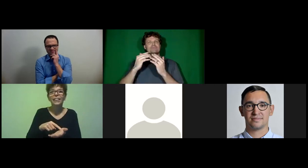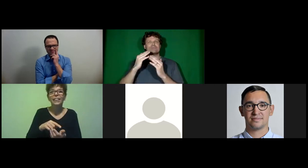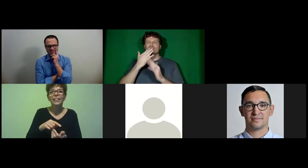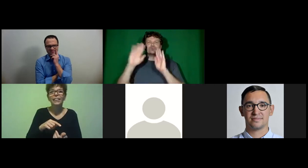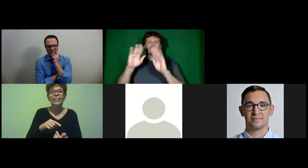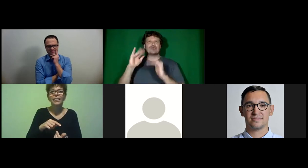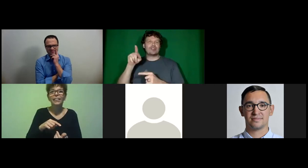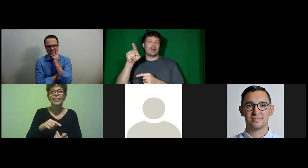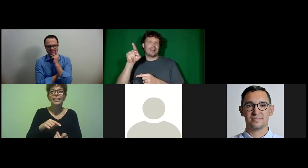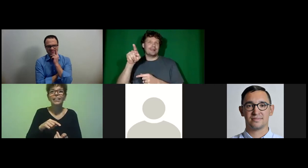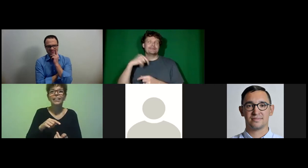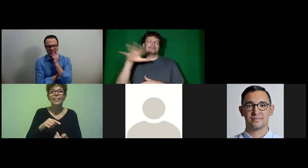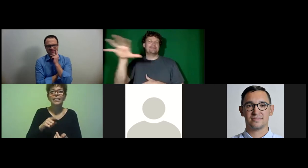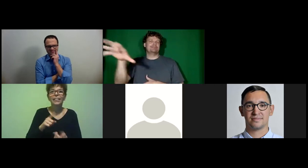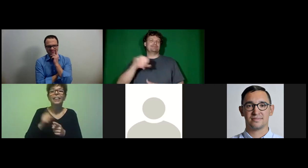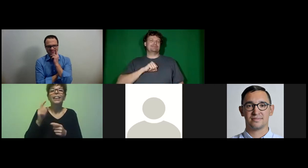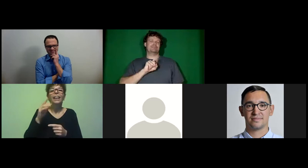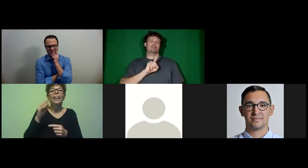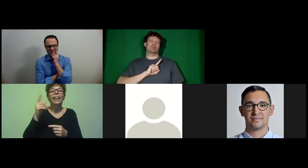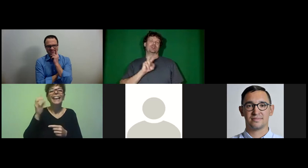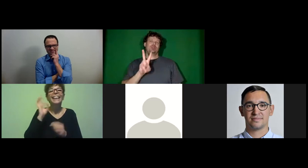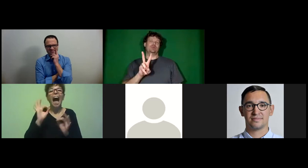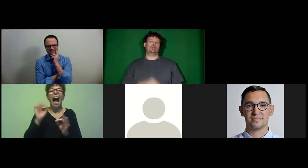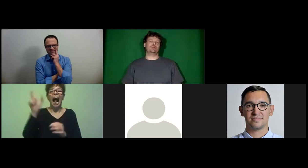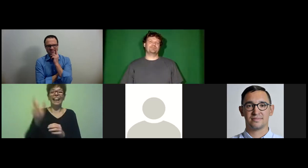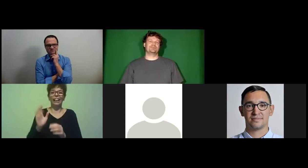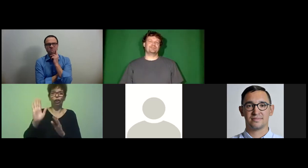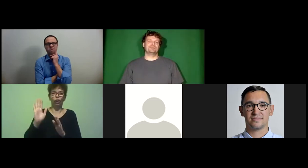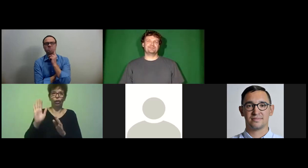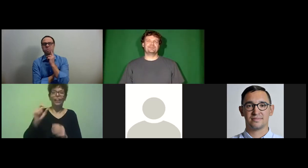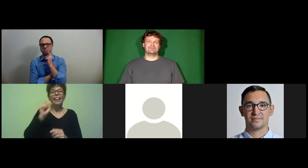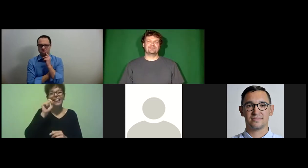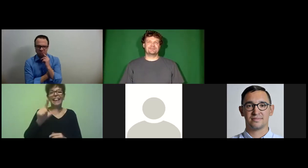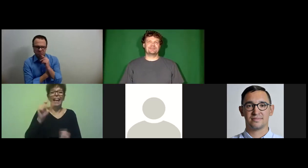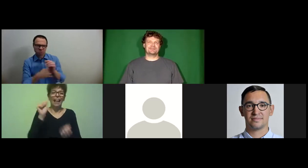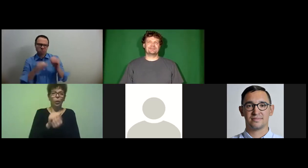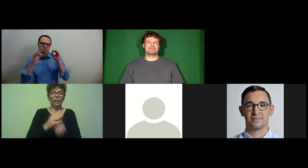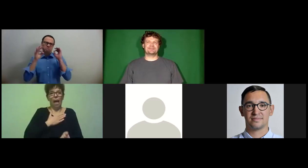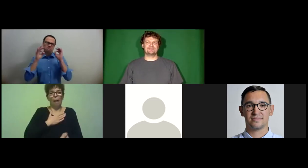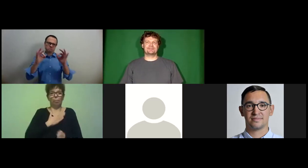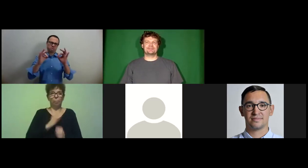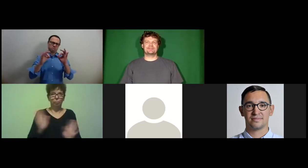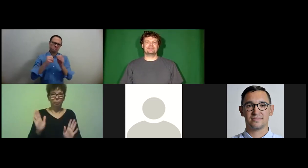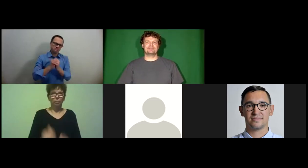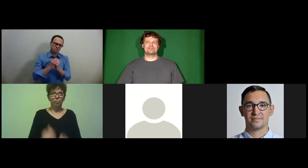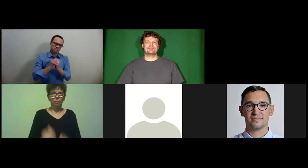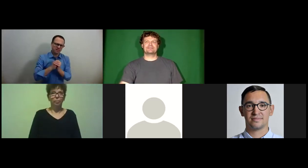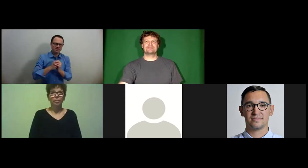He was an idol to me and he wore the number 12. So that's why I chose the number 12, because of him.